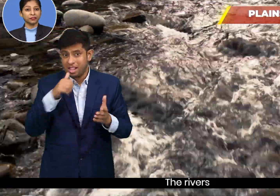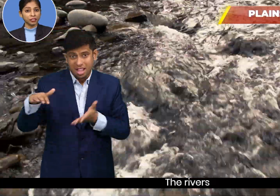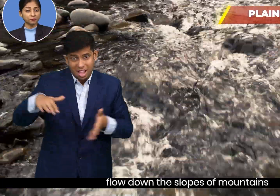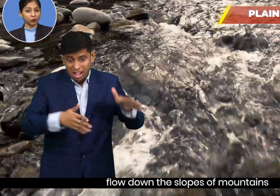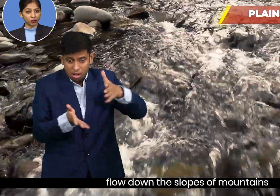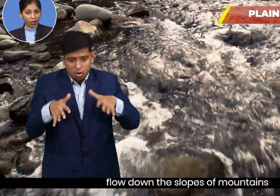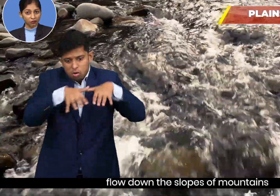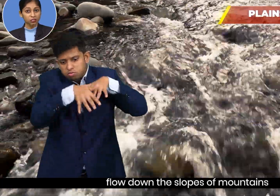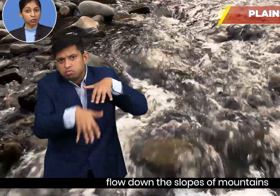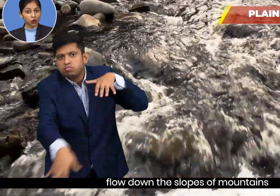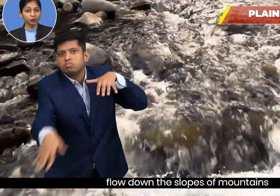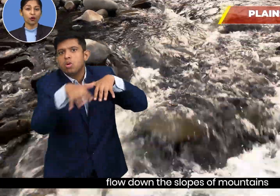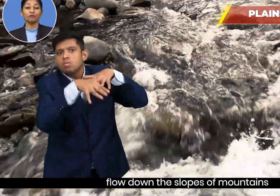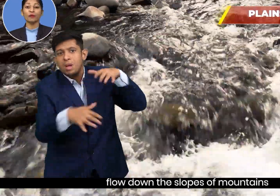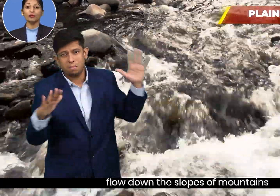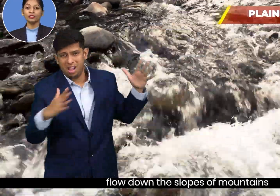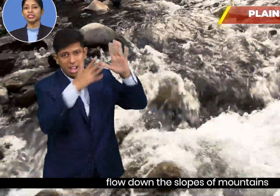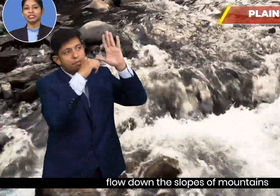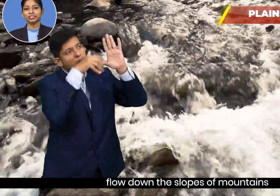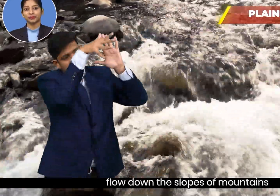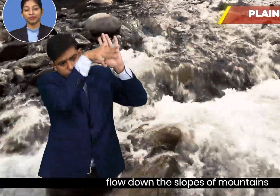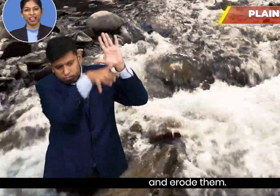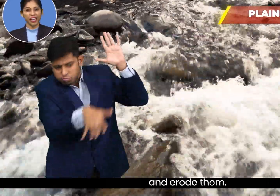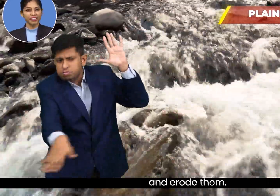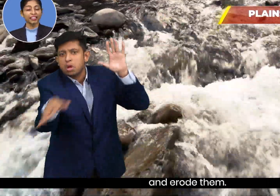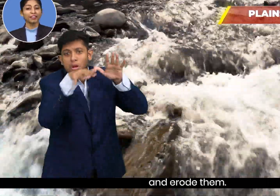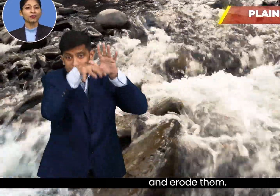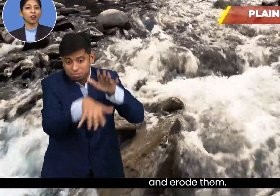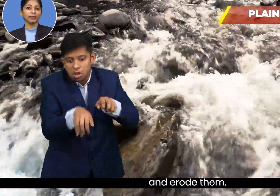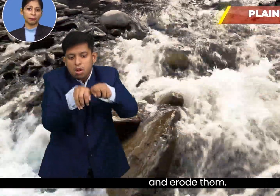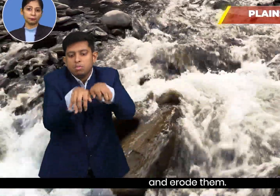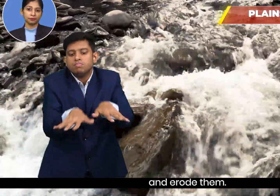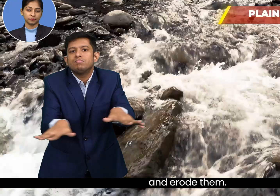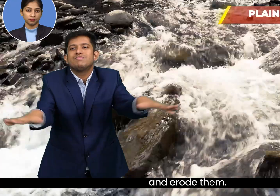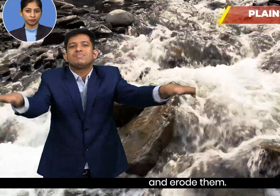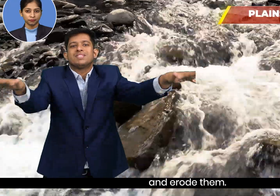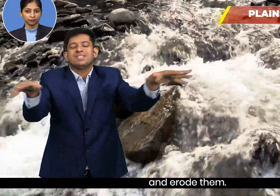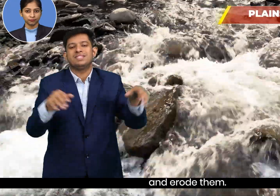The rivers flow down the slopes of mountains and erode them.